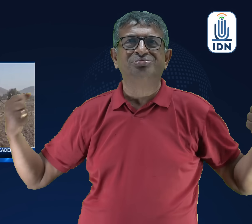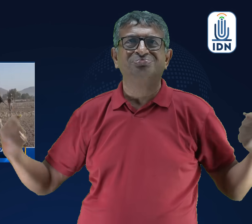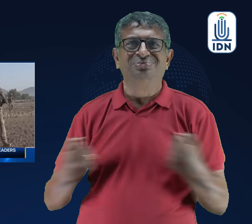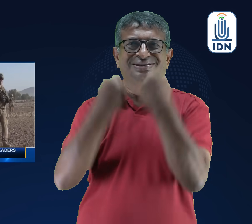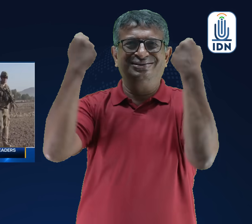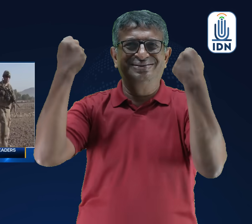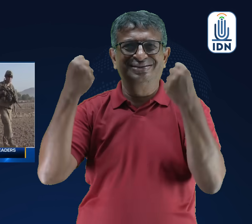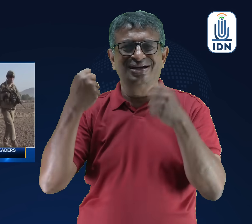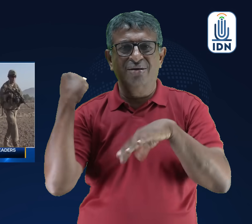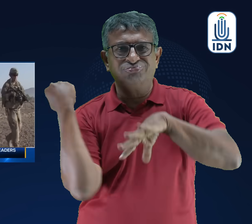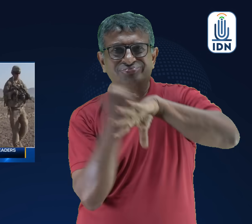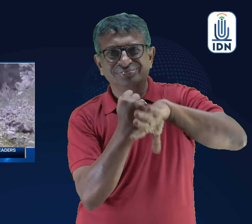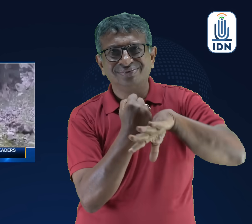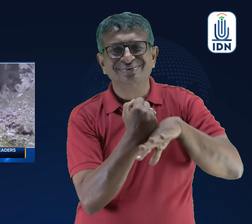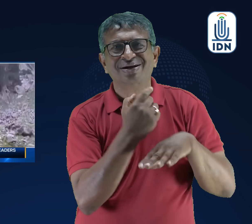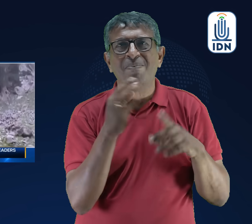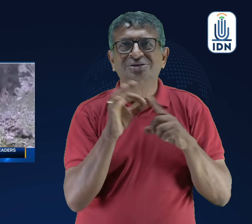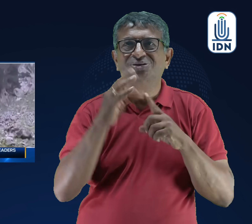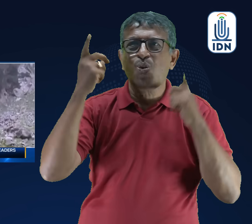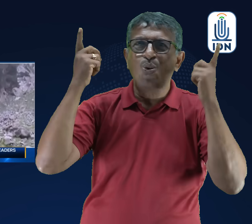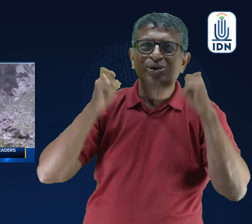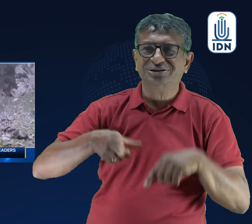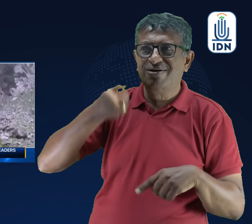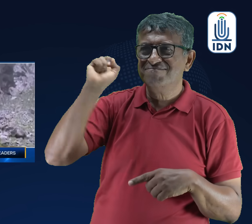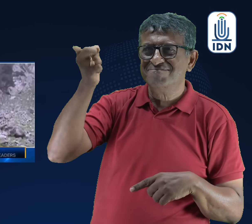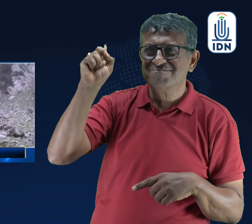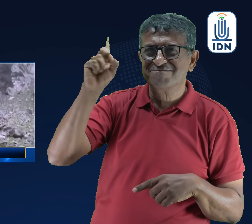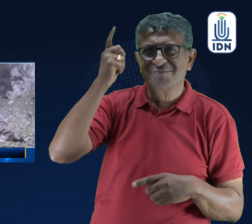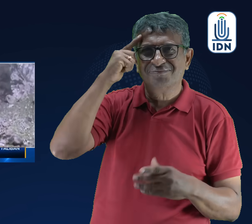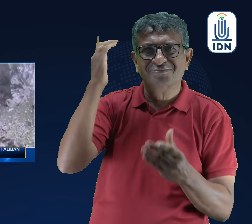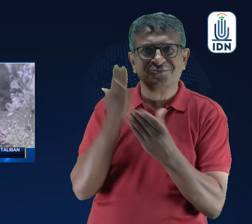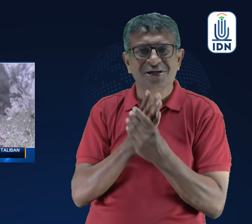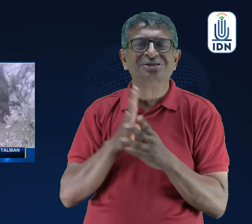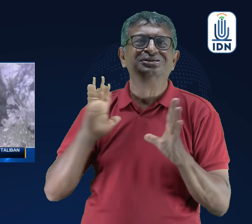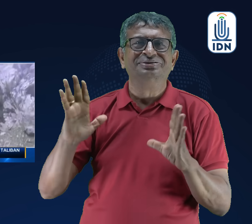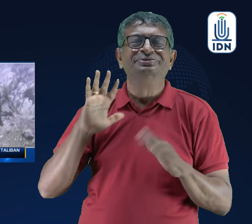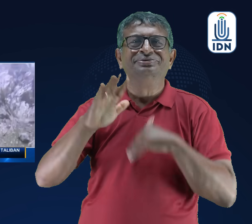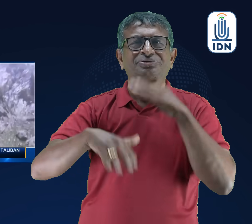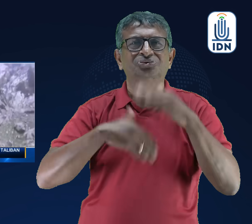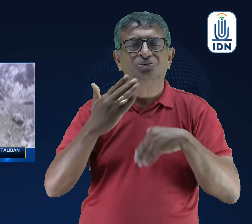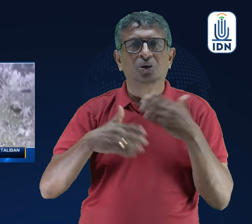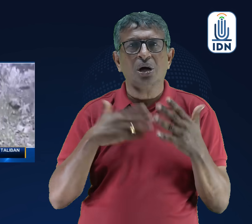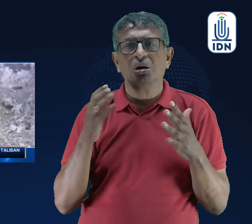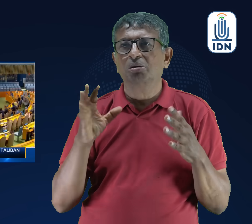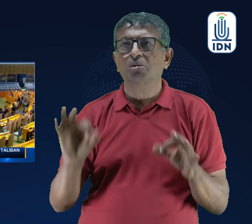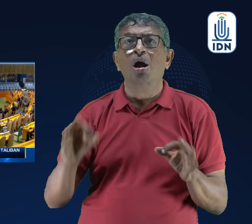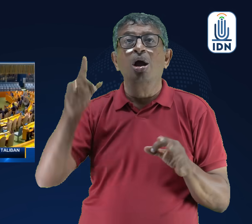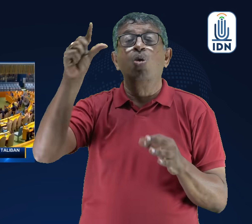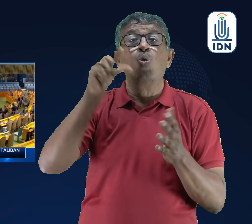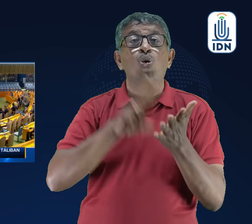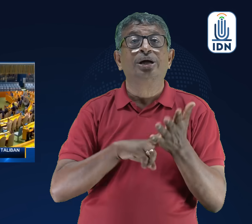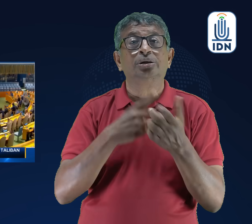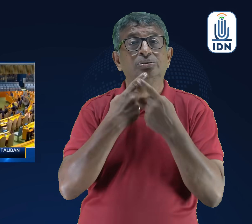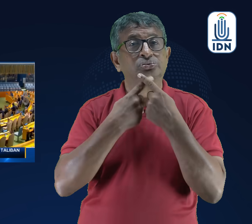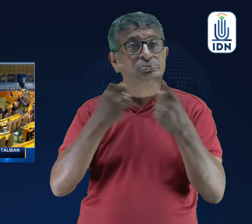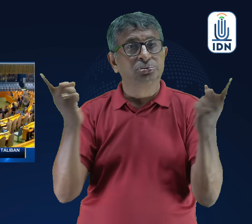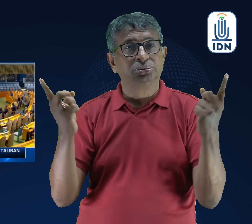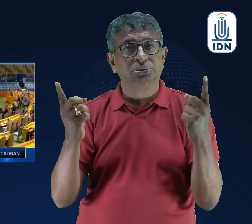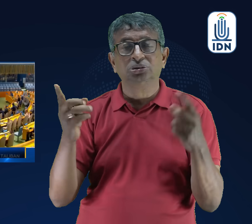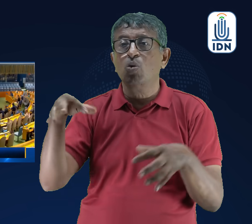group that shielded Osama bin Laden, the group that killed hundreds of US soldiers. Yet the US voted against the resolution, meaning they sided with the Taliban.